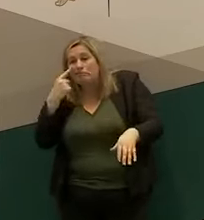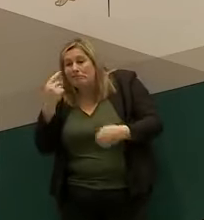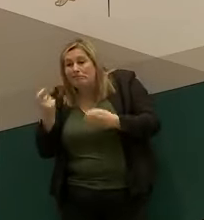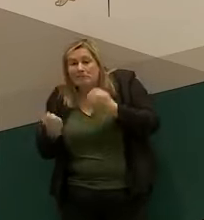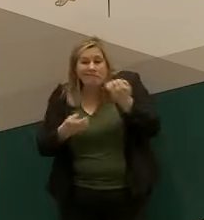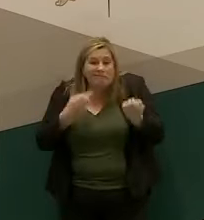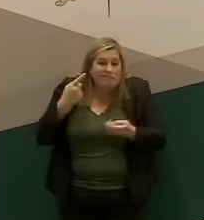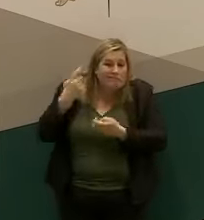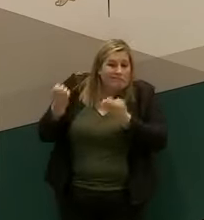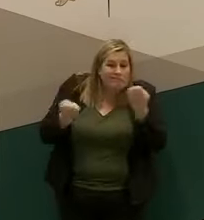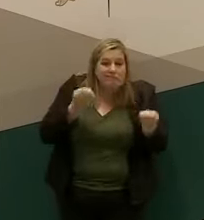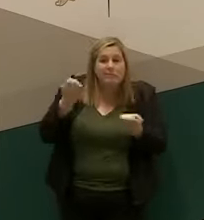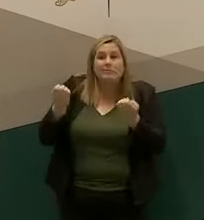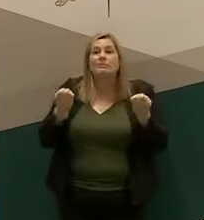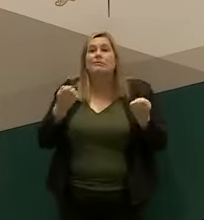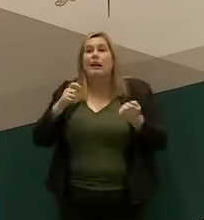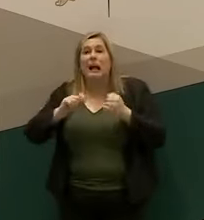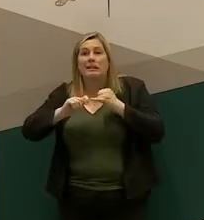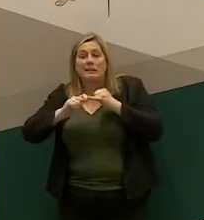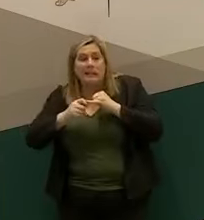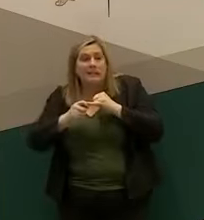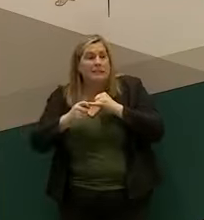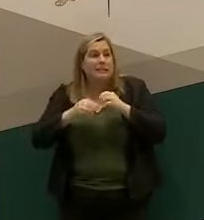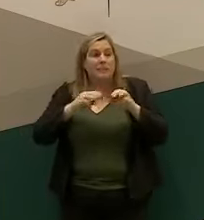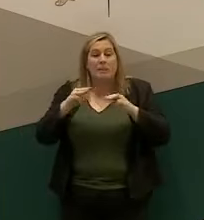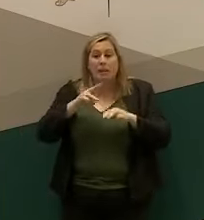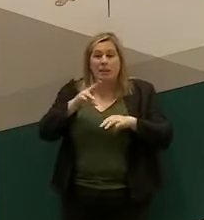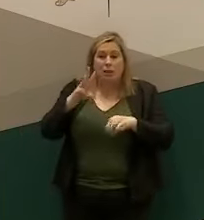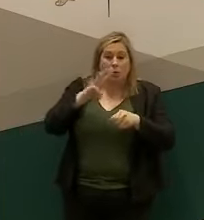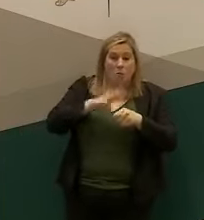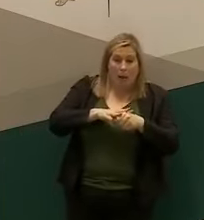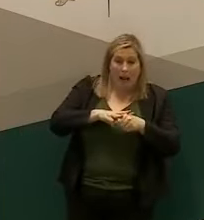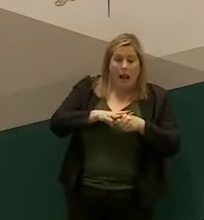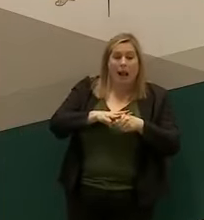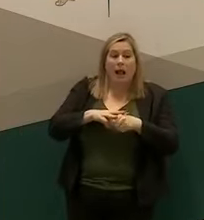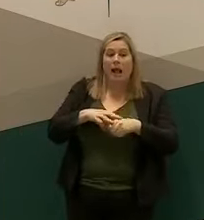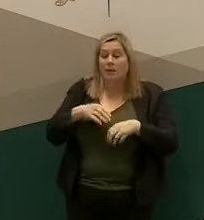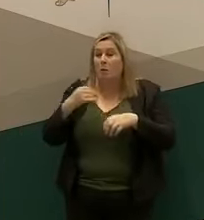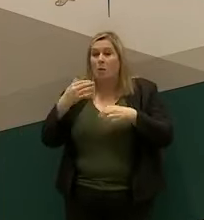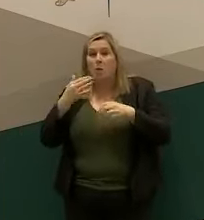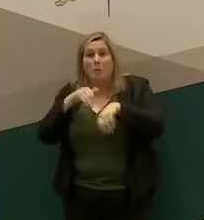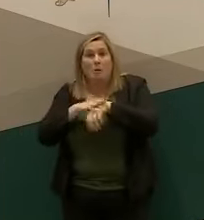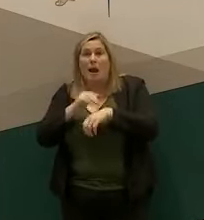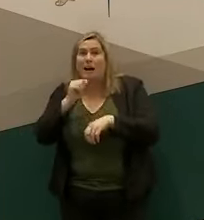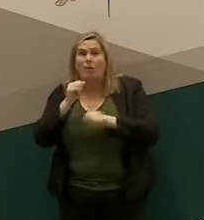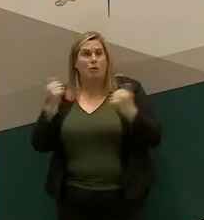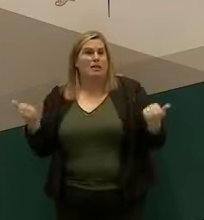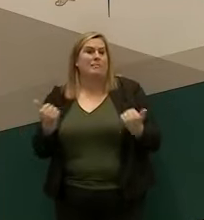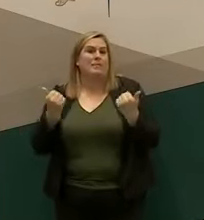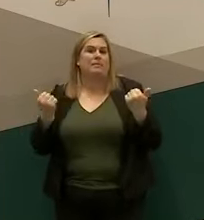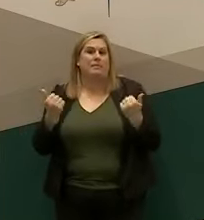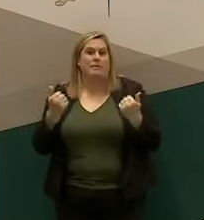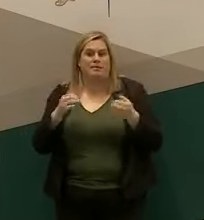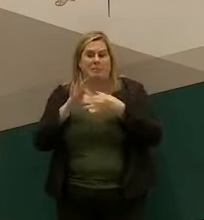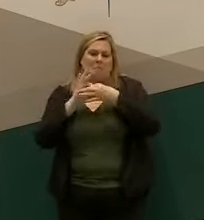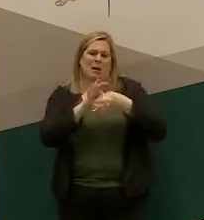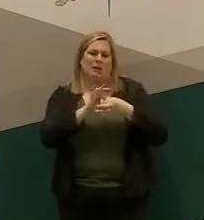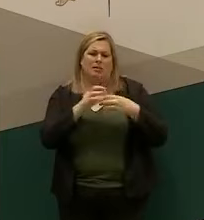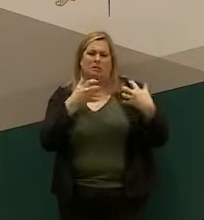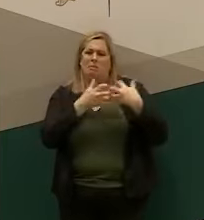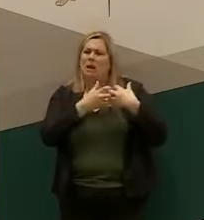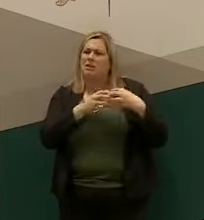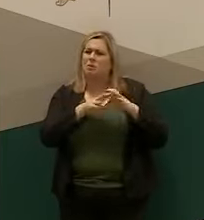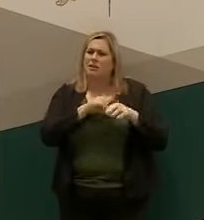the importance of testing of people who are unwell, and where the kind of clinical symptoms aren't necessarily those suspicious, to consider this particular